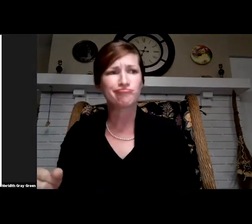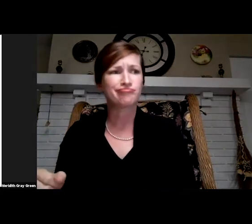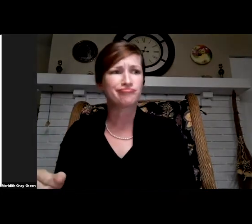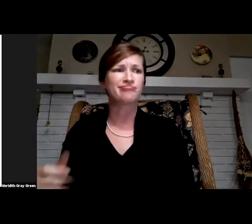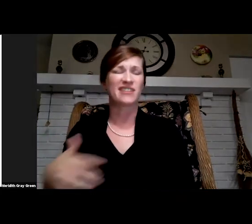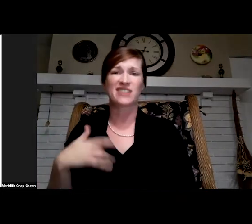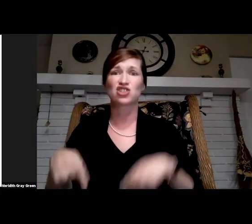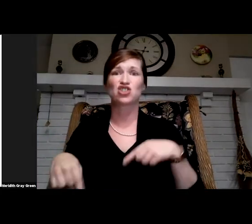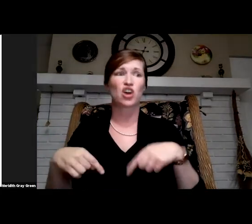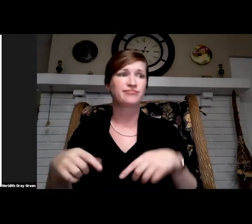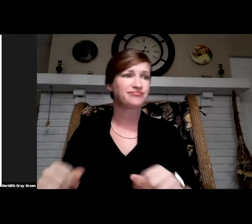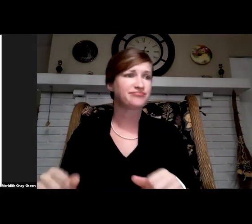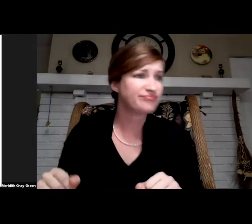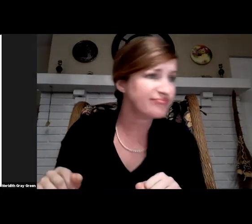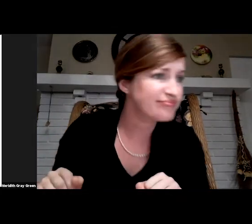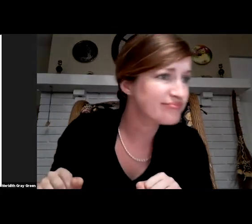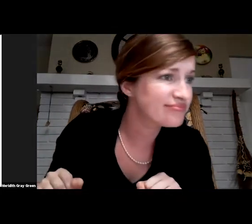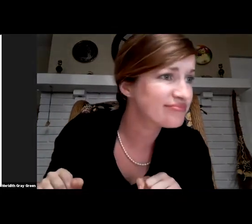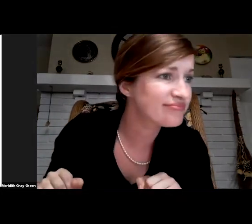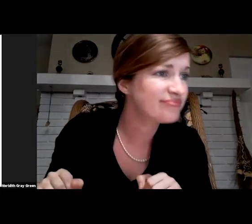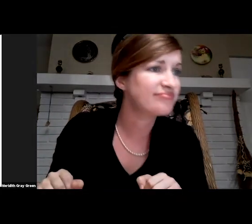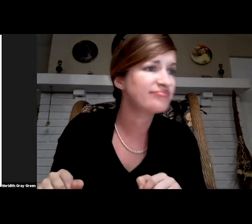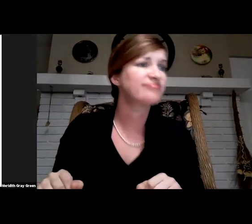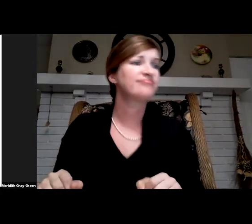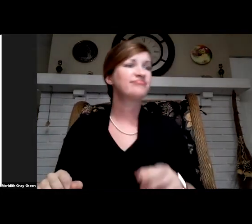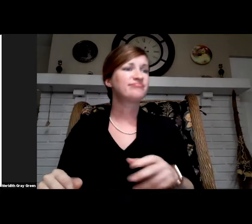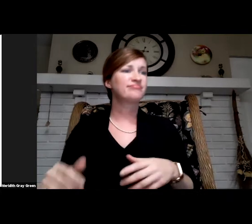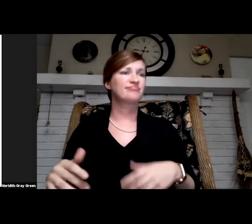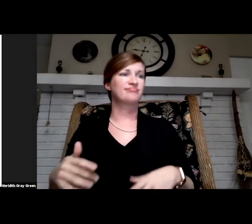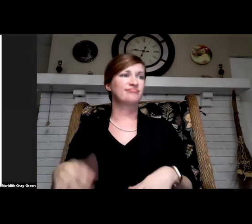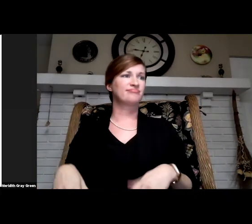You have to look up, right? It's like,